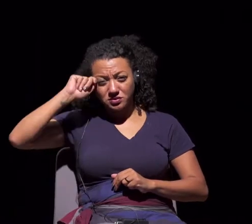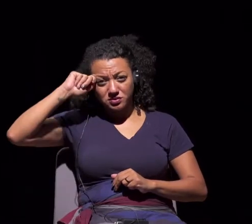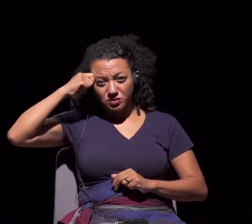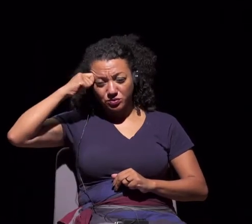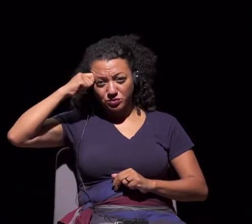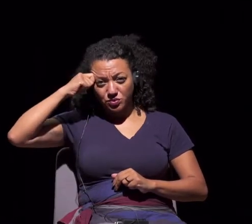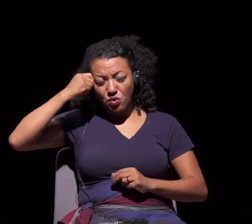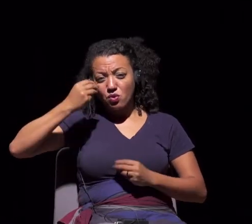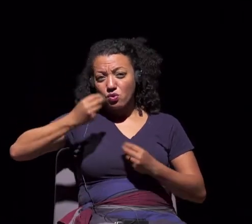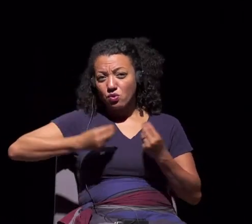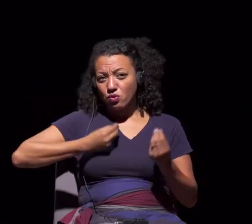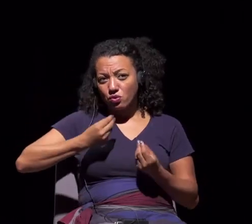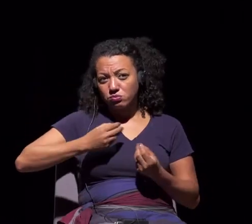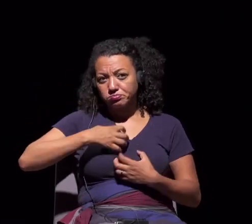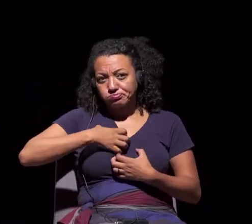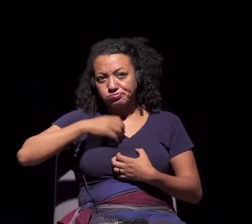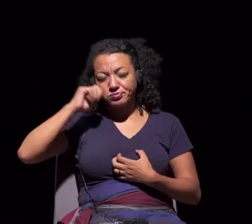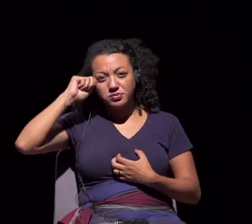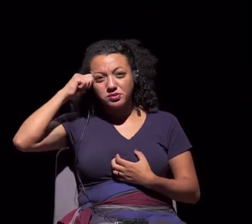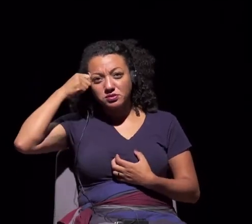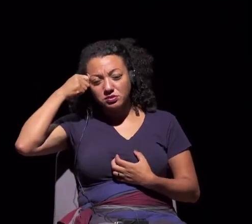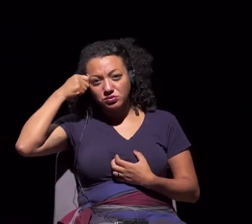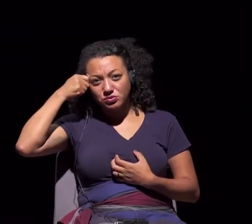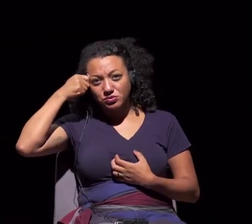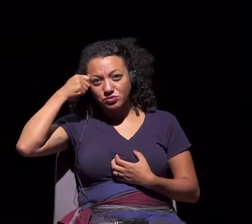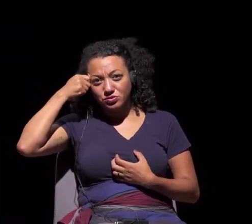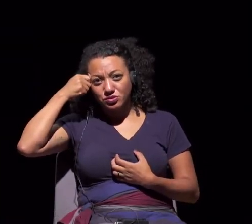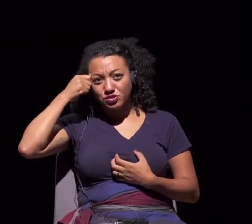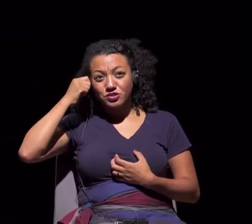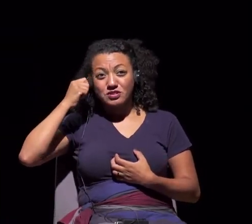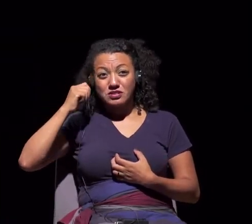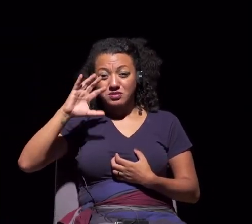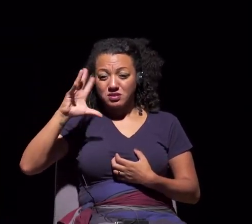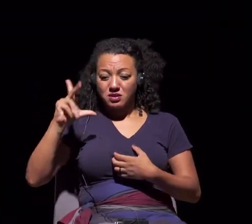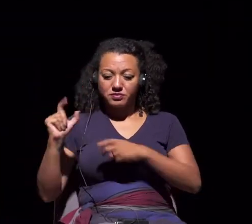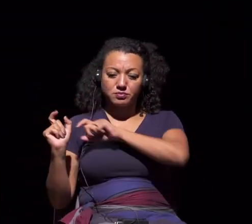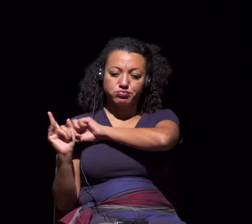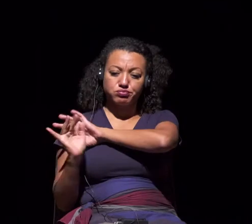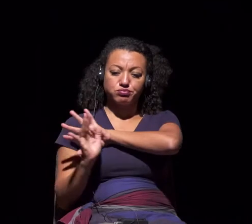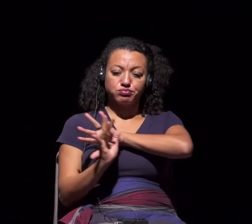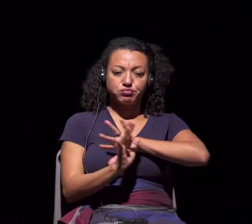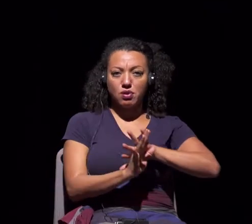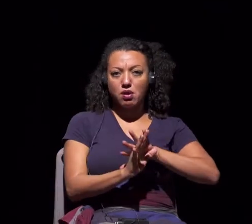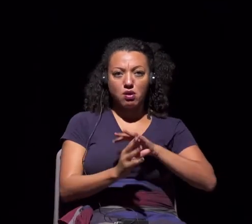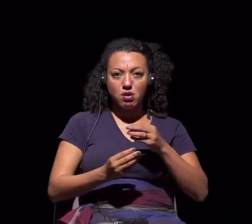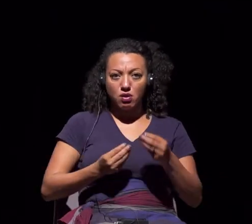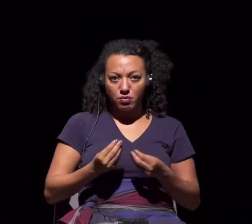is rooted in the African diaspora. I also take Wikipedia's definition of